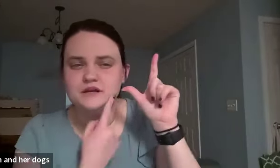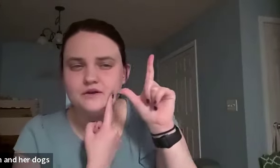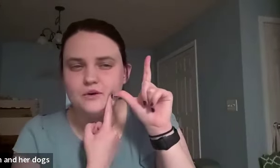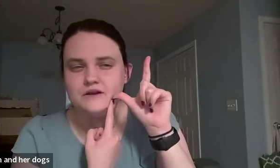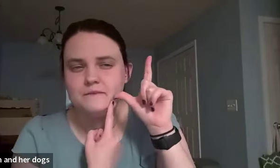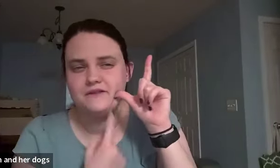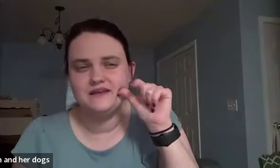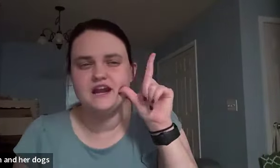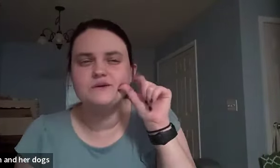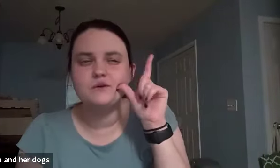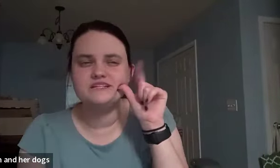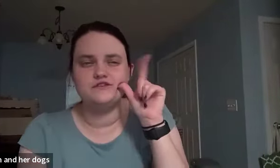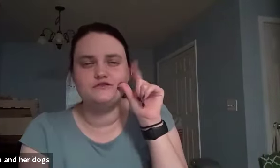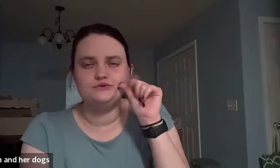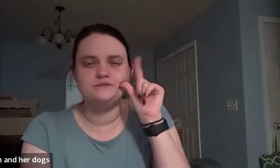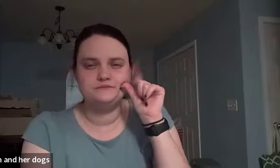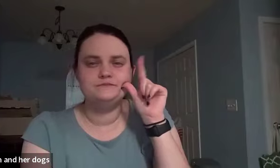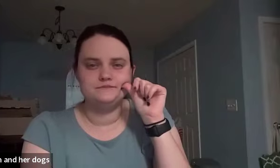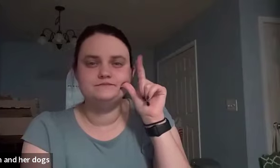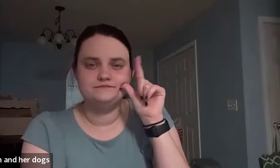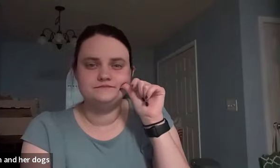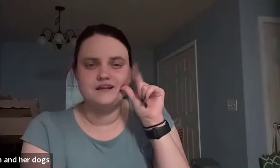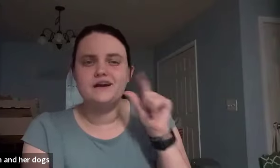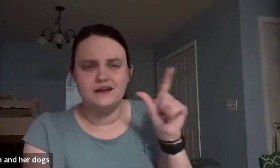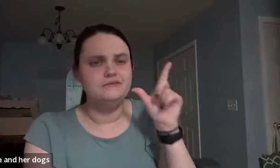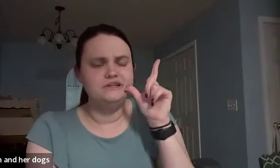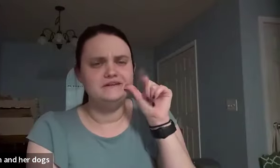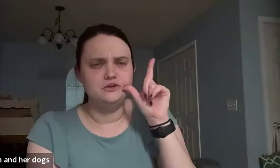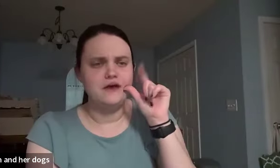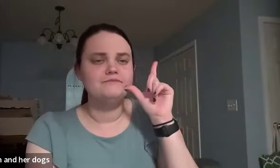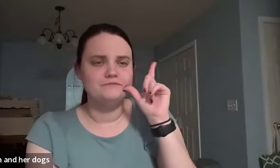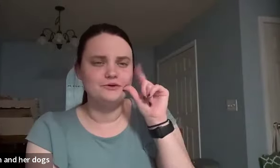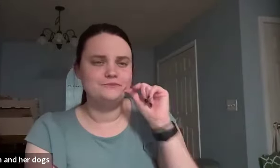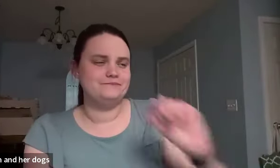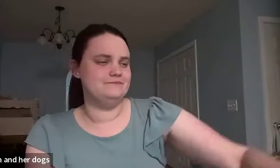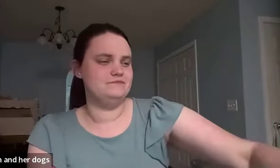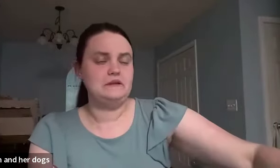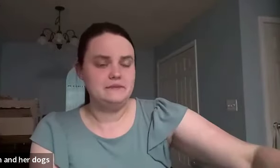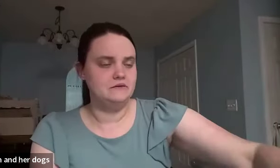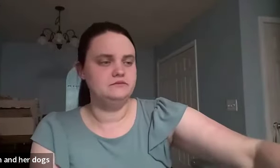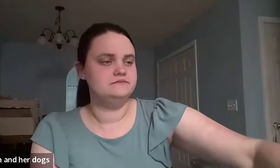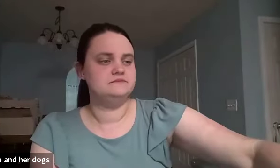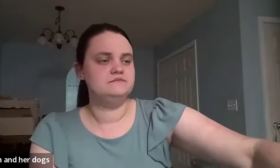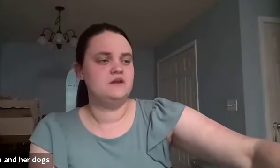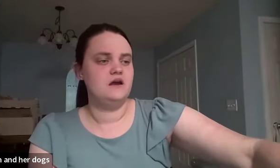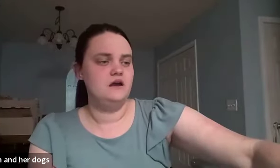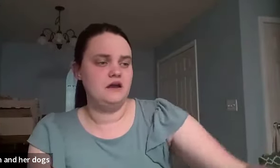put it at the corner of your mouth again, kind of like where we did the fruit. Not kind of. We did do that. Fruit. A lemon. Whew.